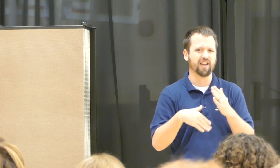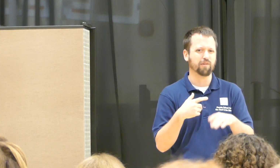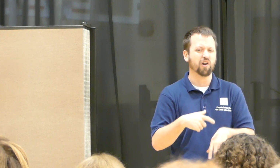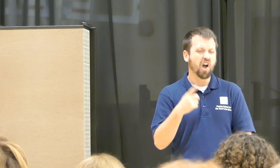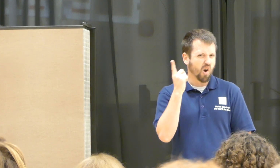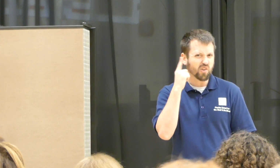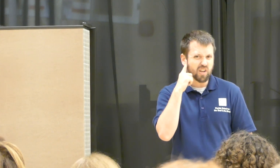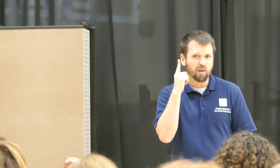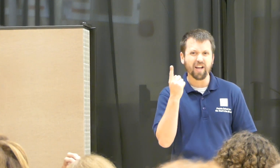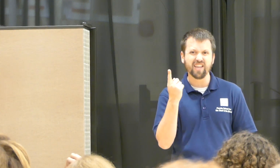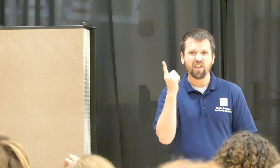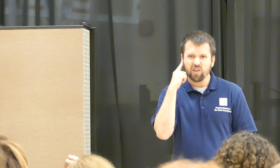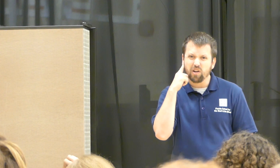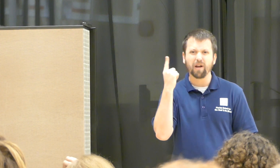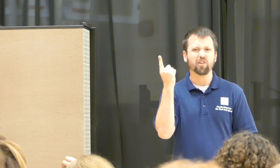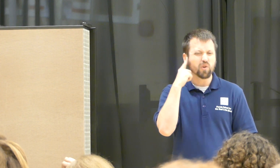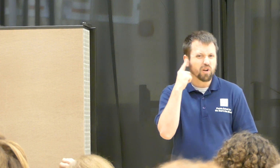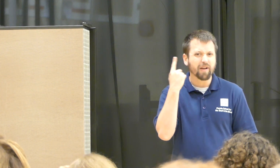time. Oh, you hear about that? You hear about that?